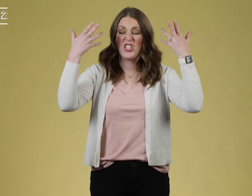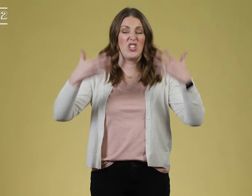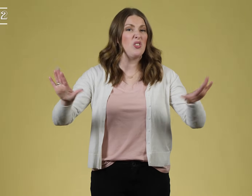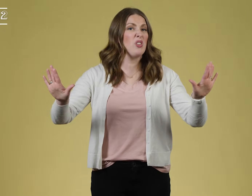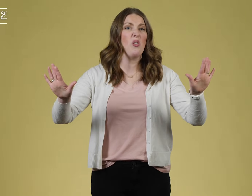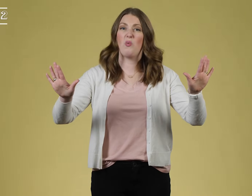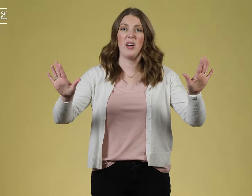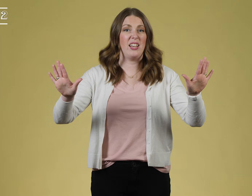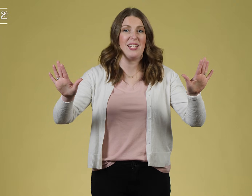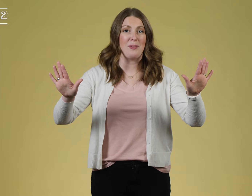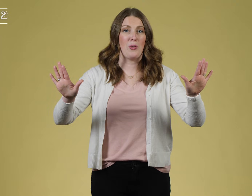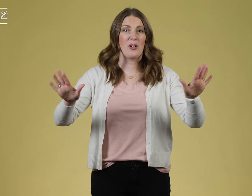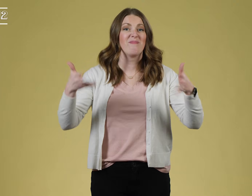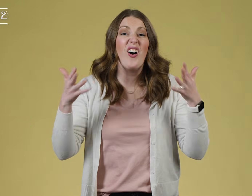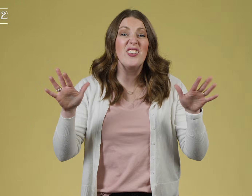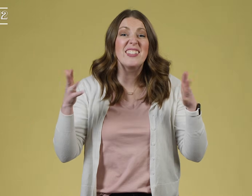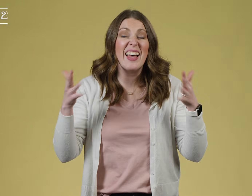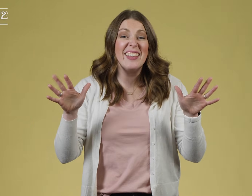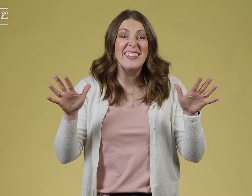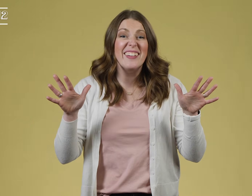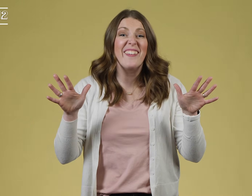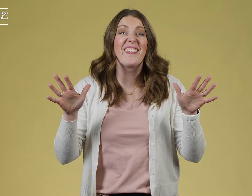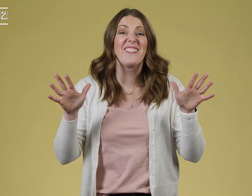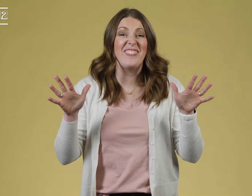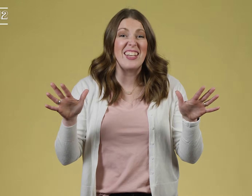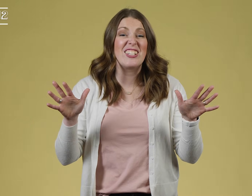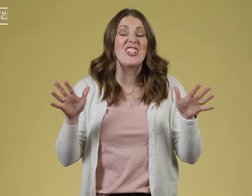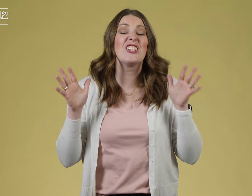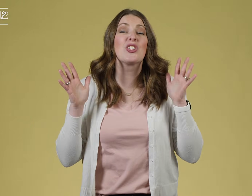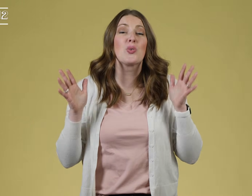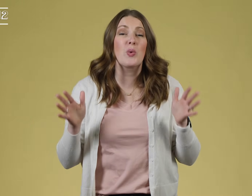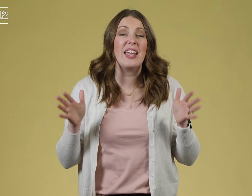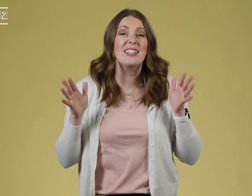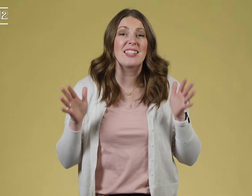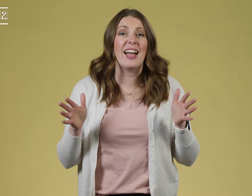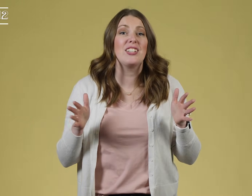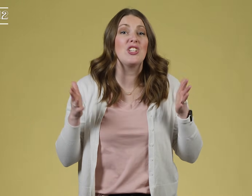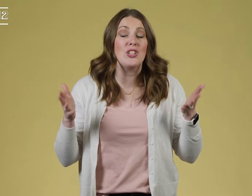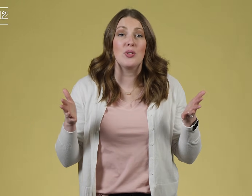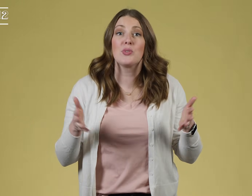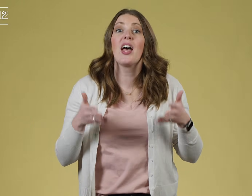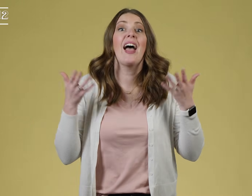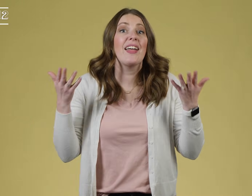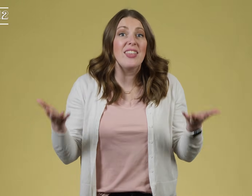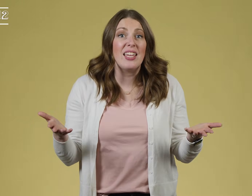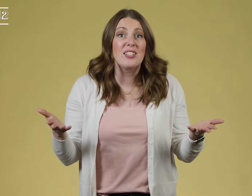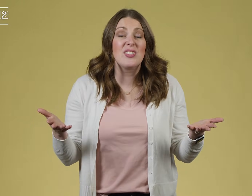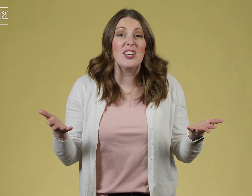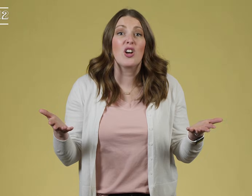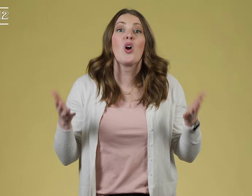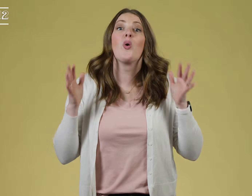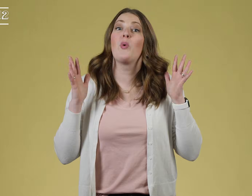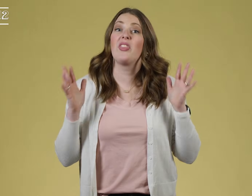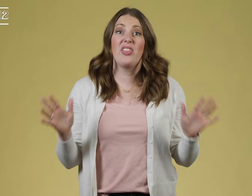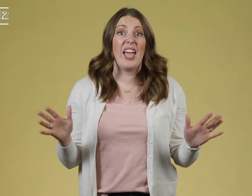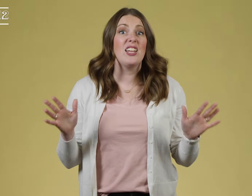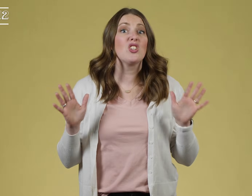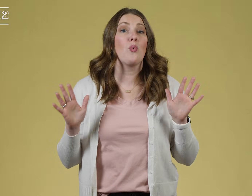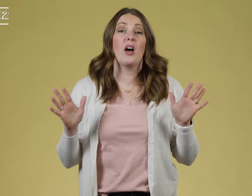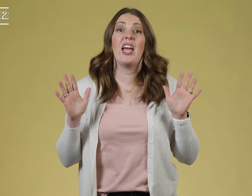You don't want it anymore. All done or finish is a great sign to use at the end of dinner when they don't want